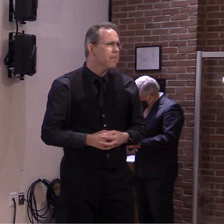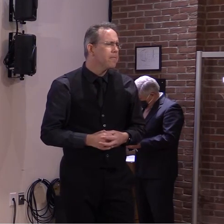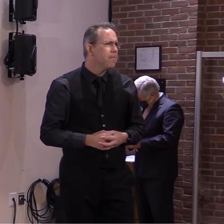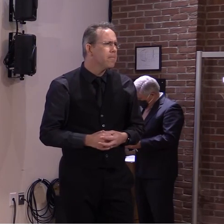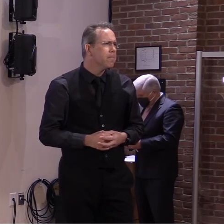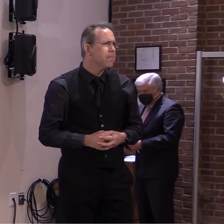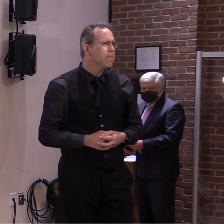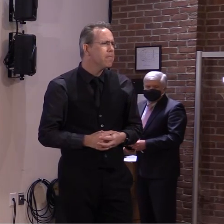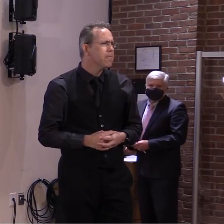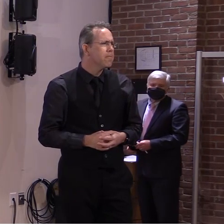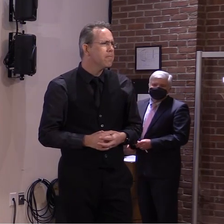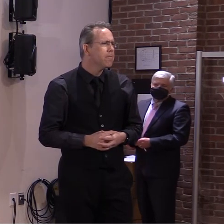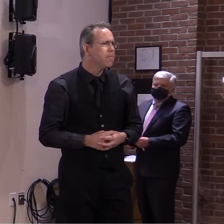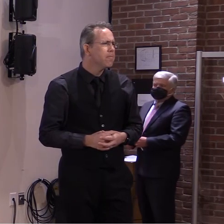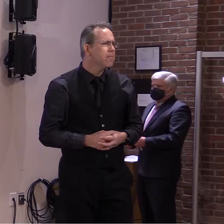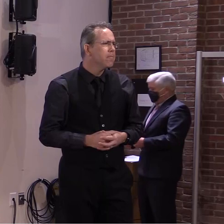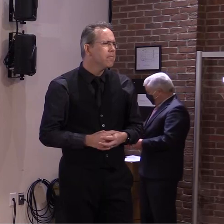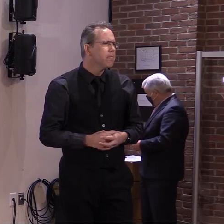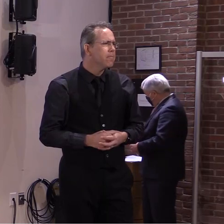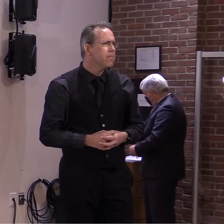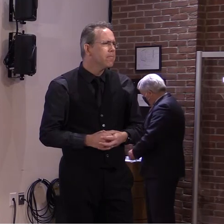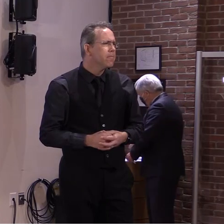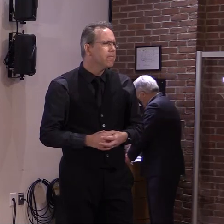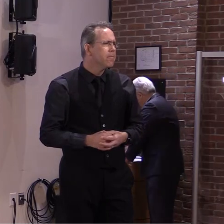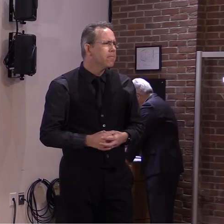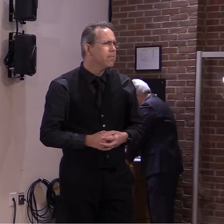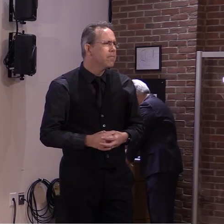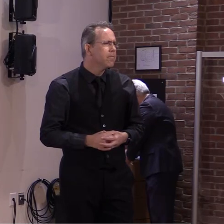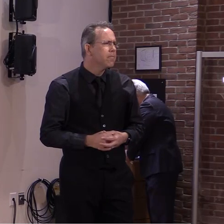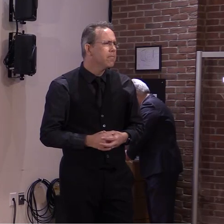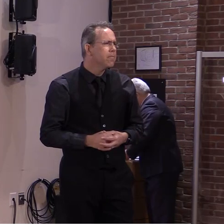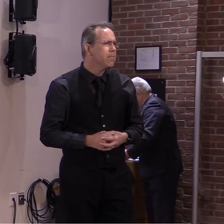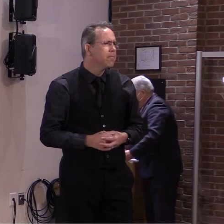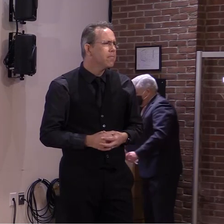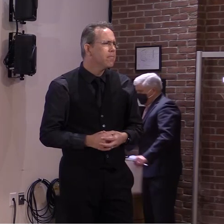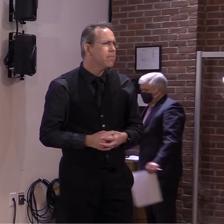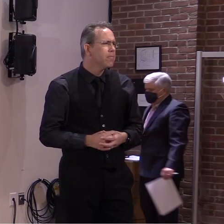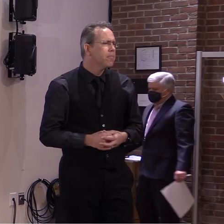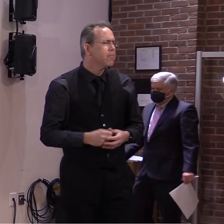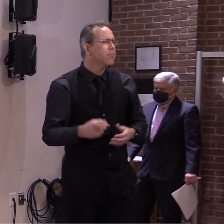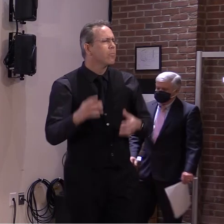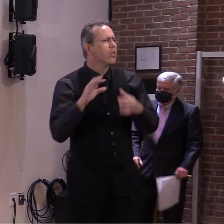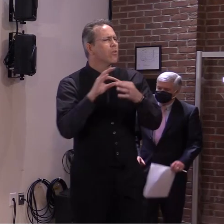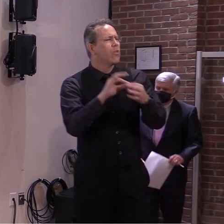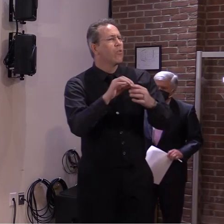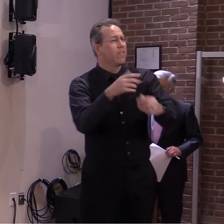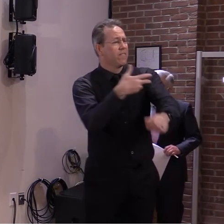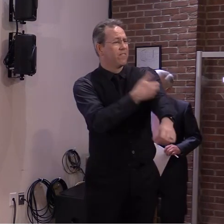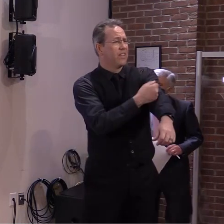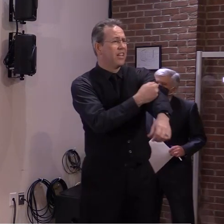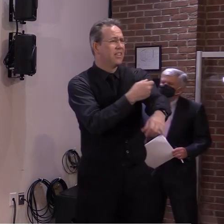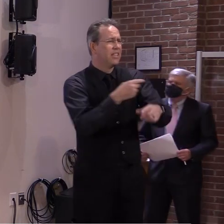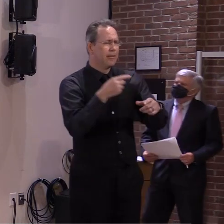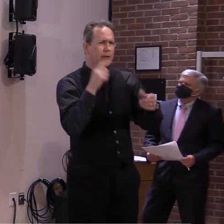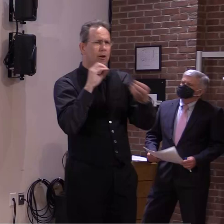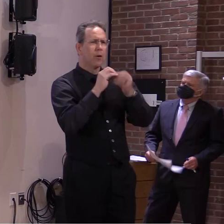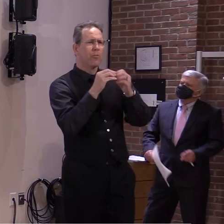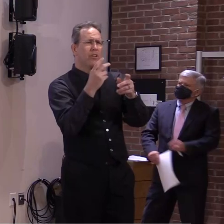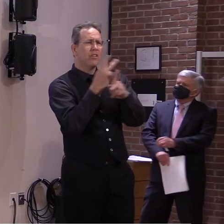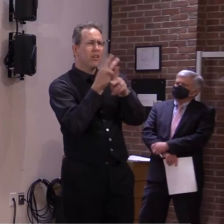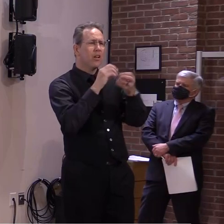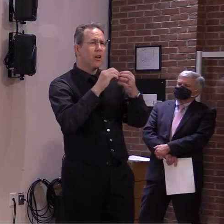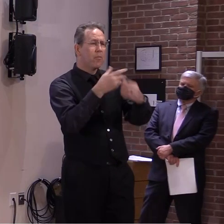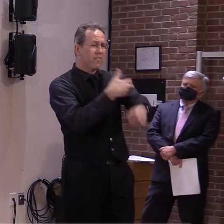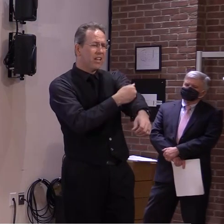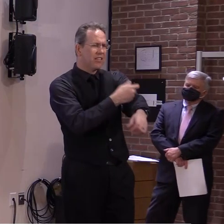using estimated 2019 census data. Additionally, I'm told that the reason that the state is